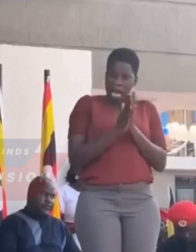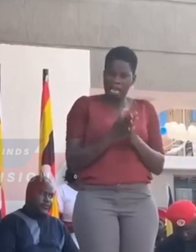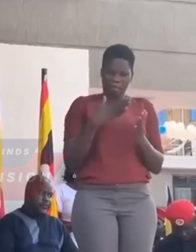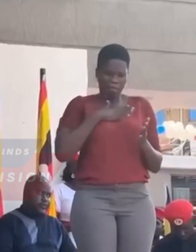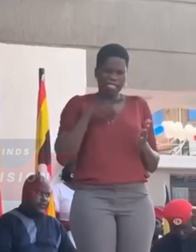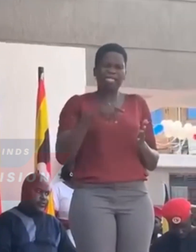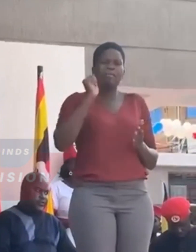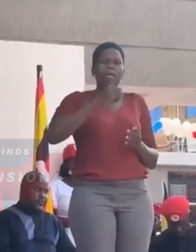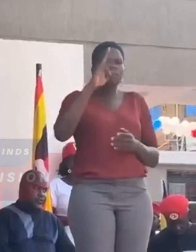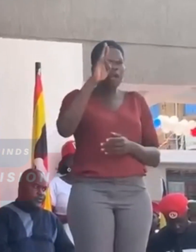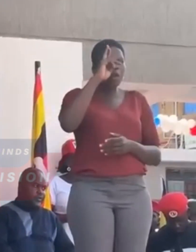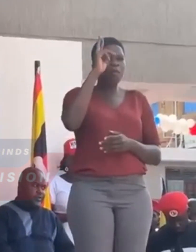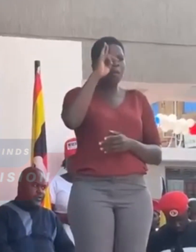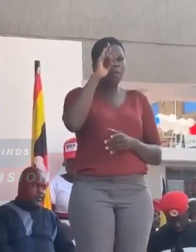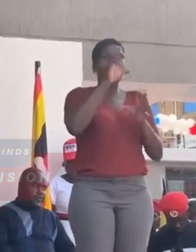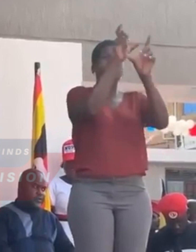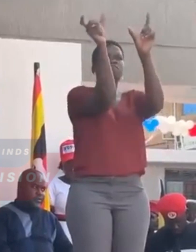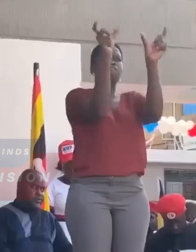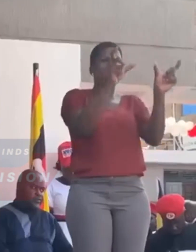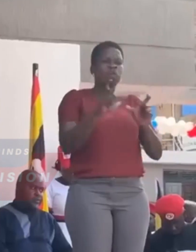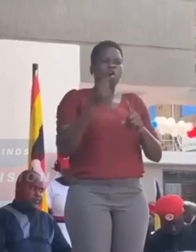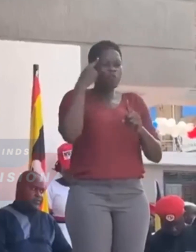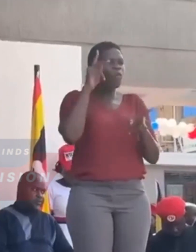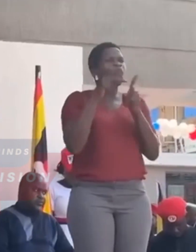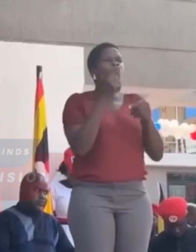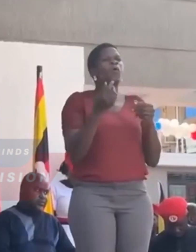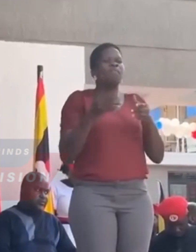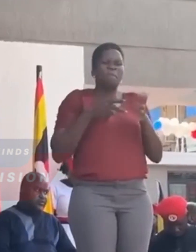a monument for those that have paid the ultimate price